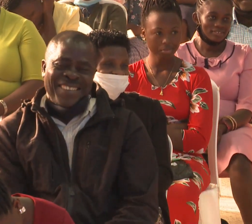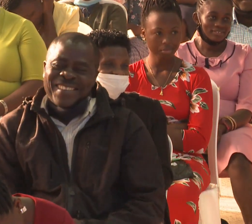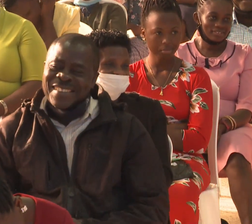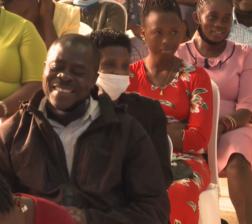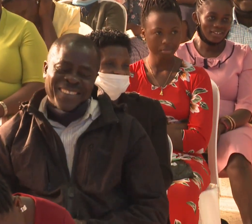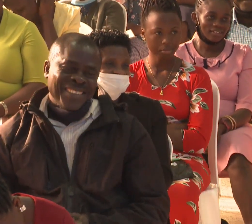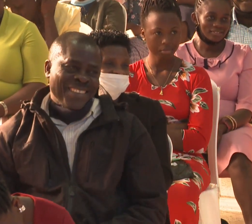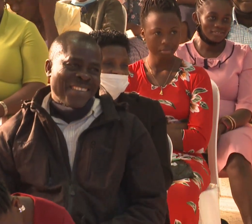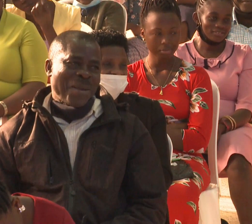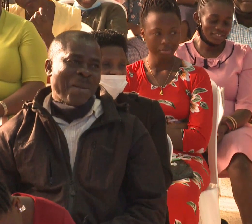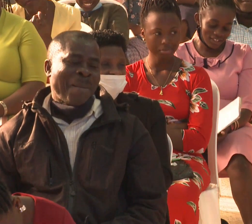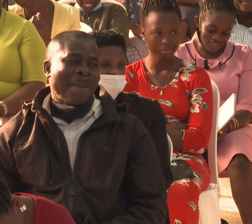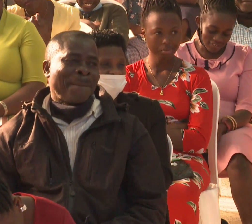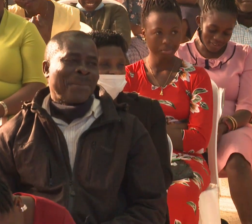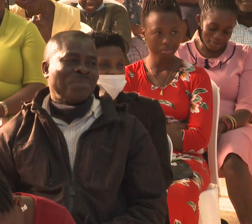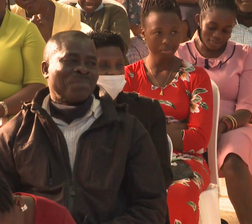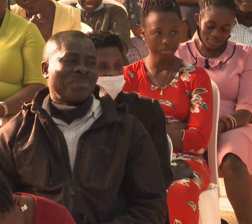well, brethren?